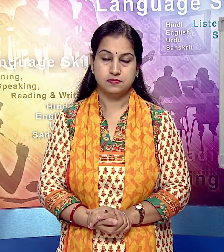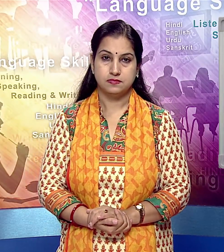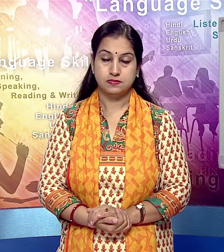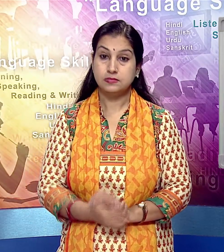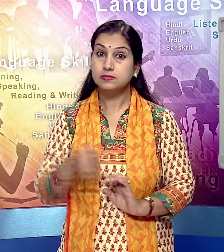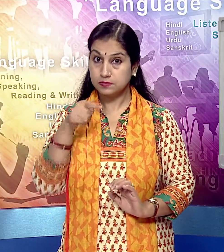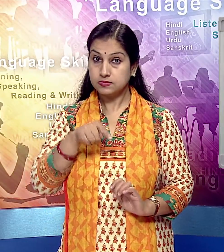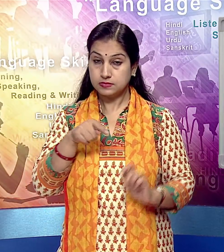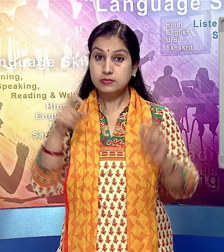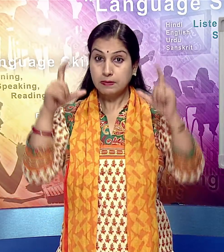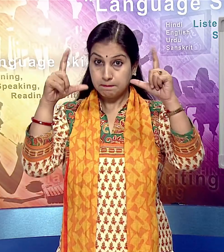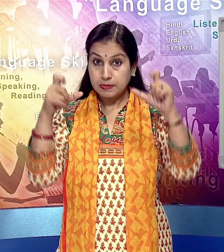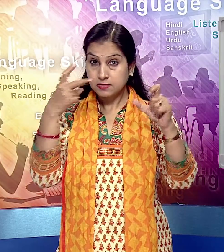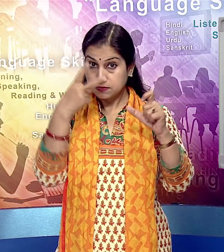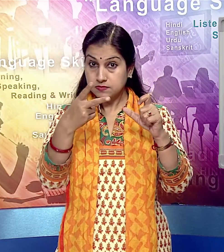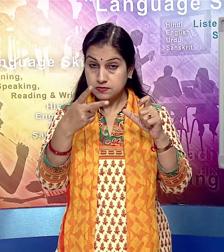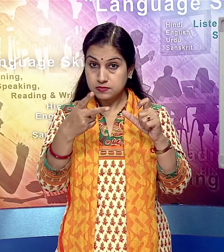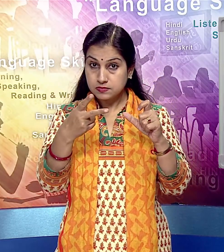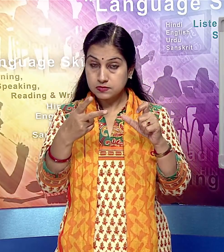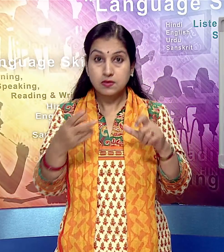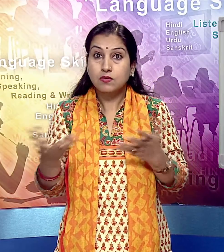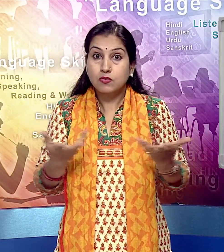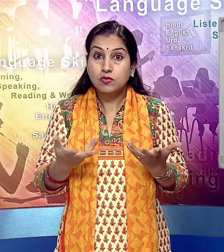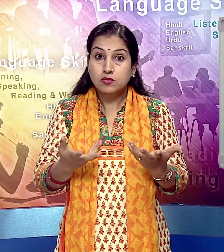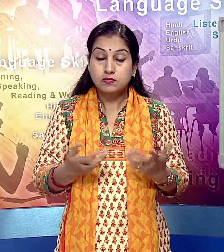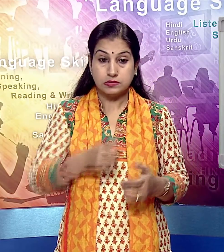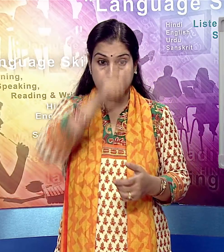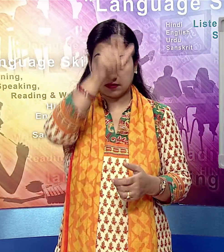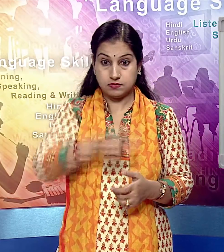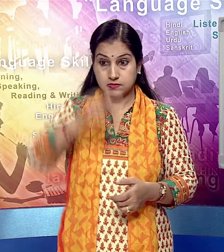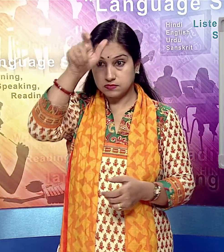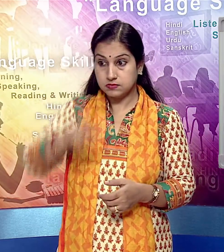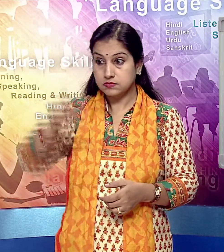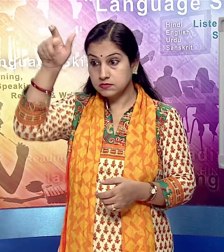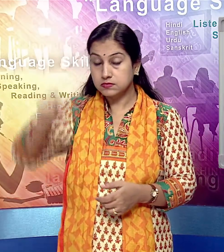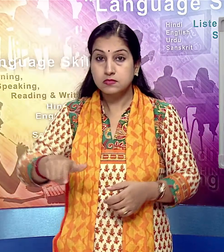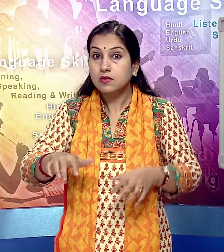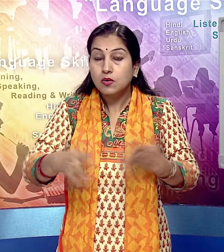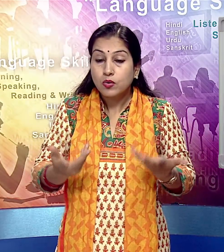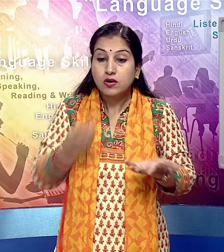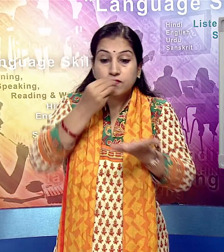Here you can see a diagram of methods of cooking.